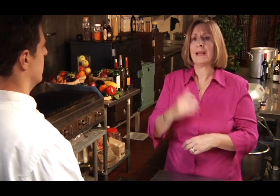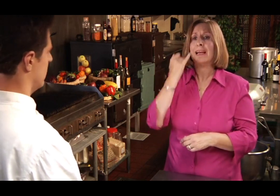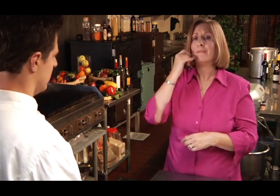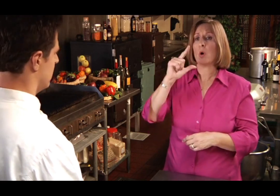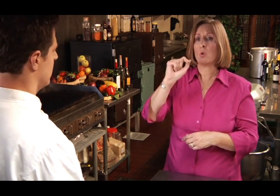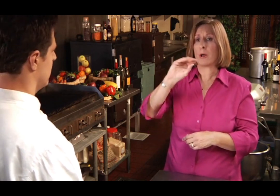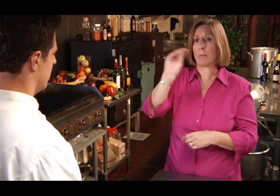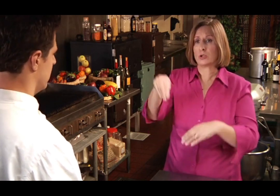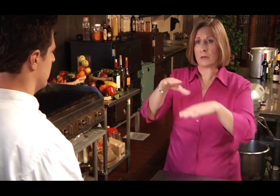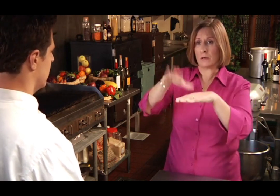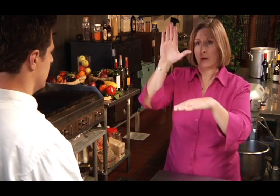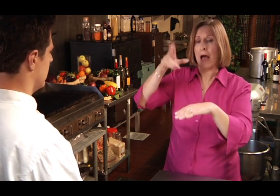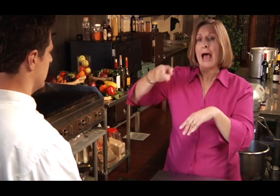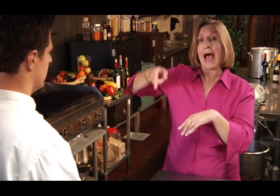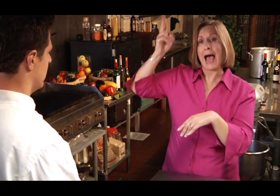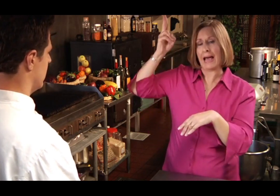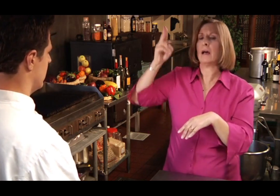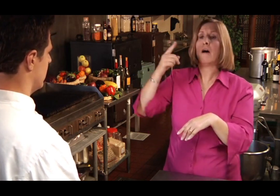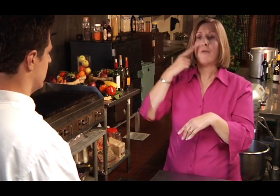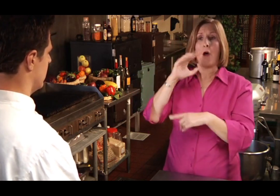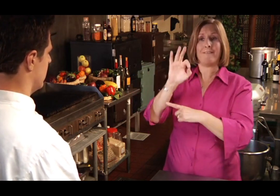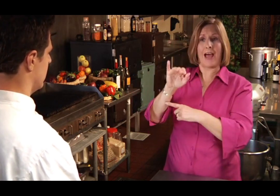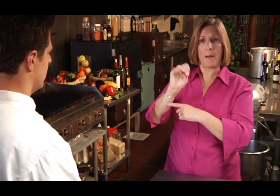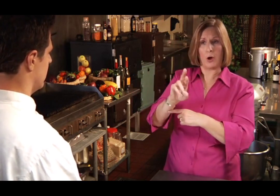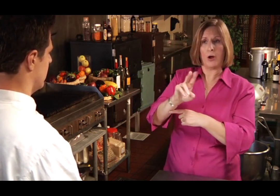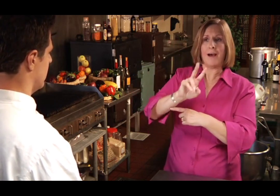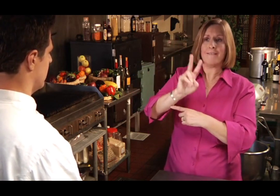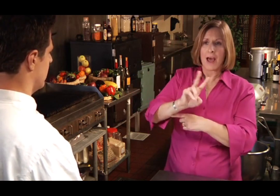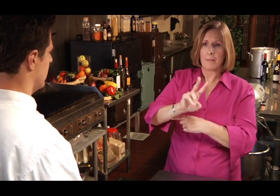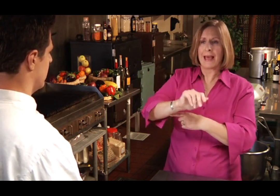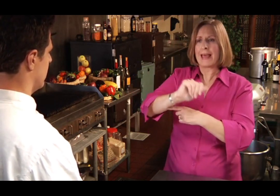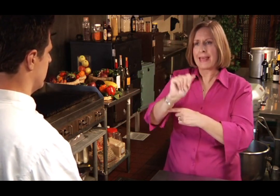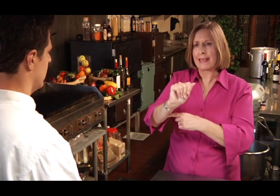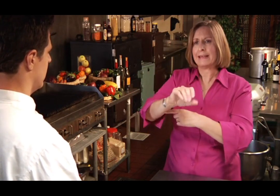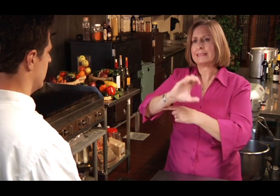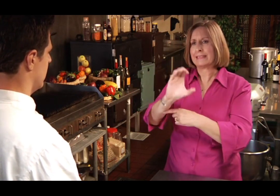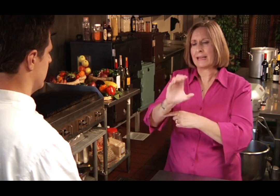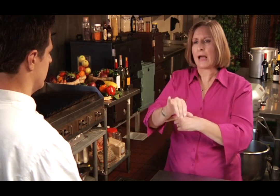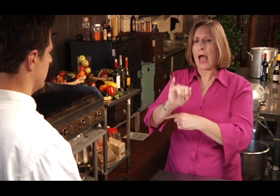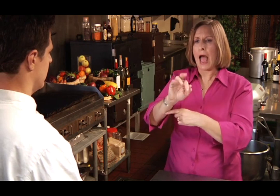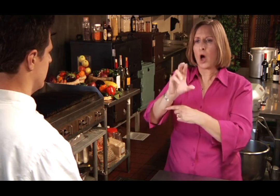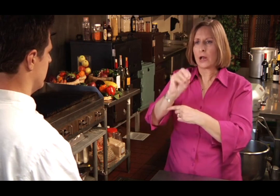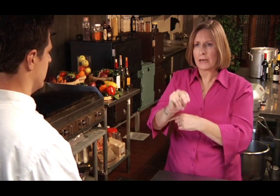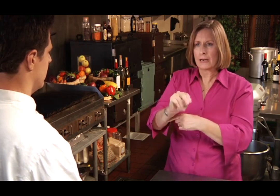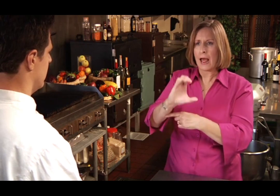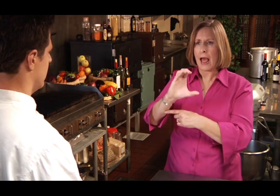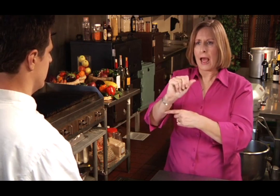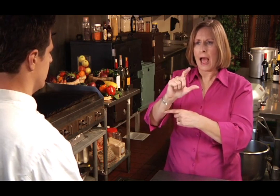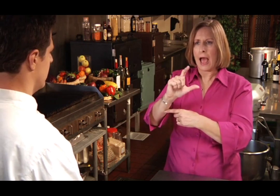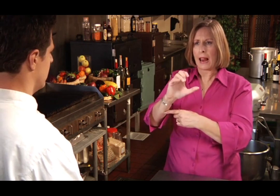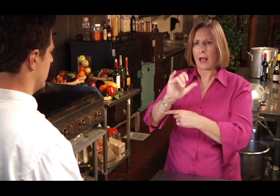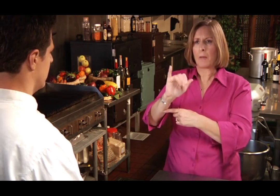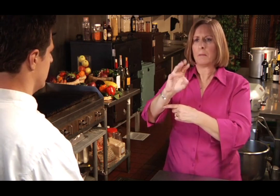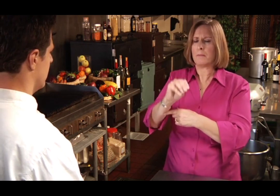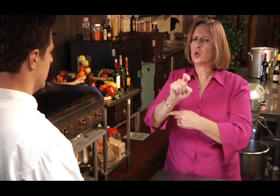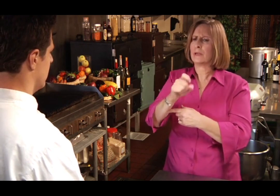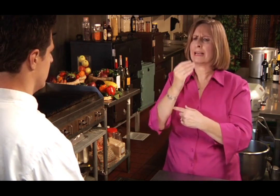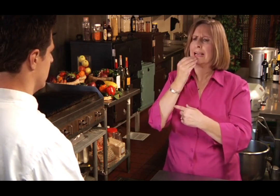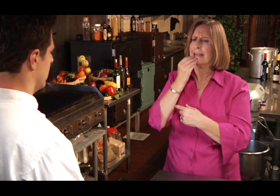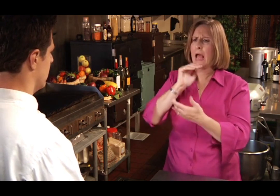If it's 20% or more, it's considered high. You want the food you eat to be high in fiber, vitamin A, vitamin C,